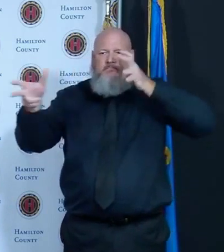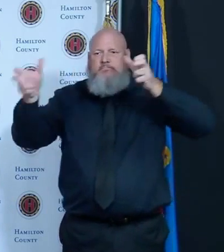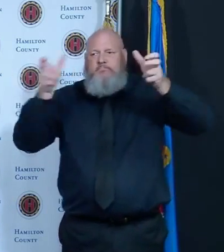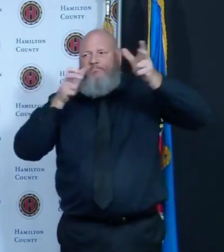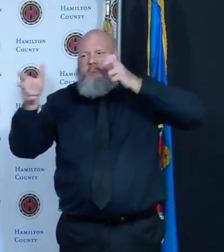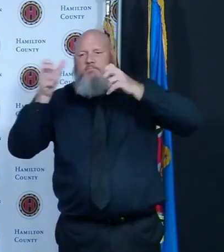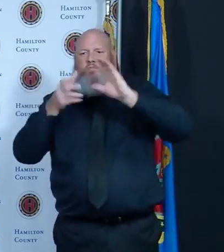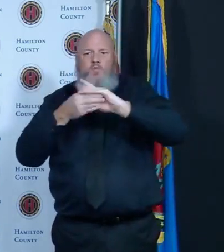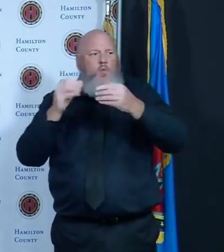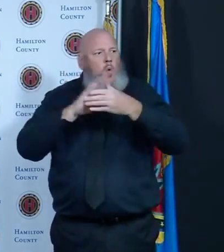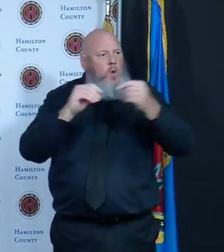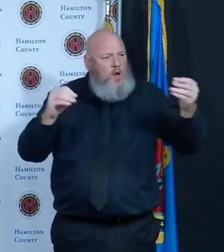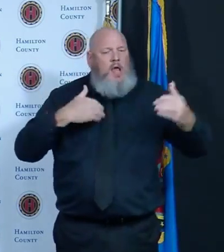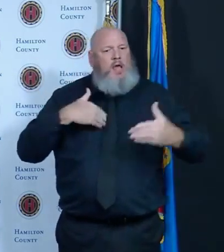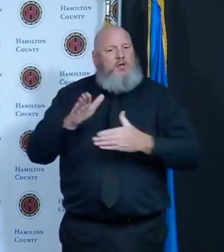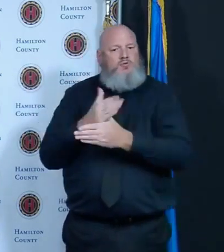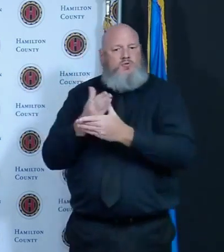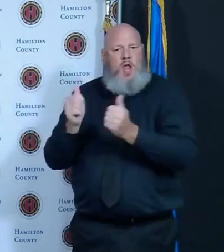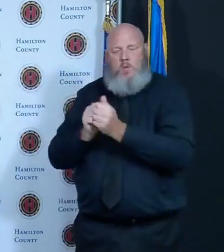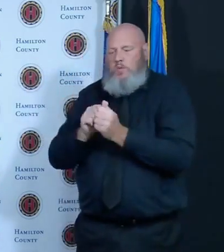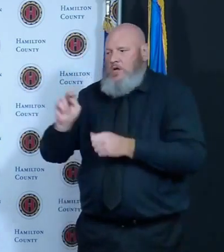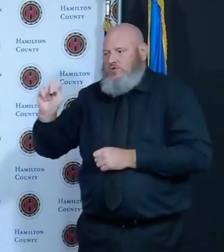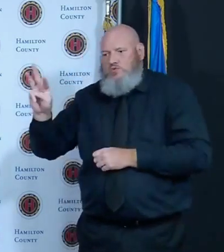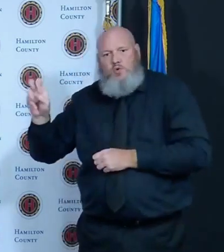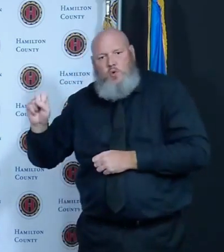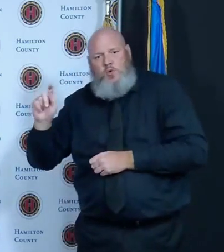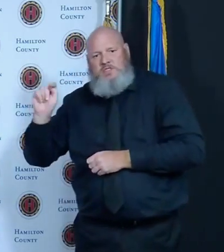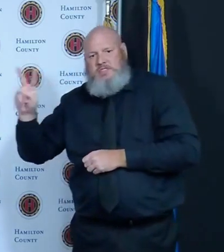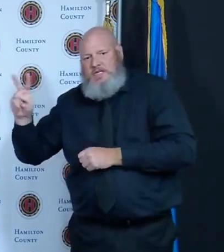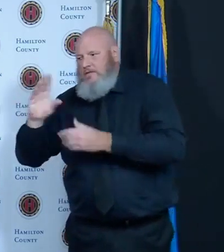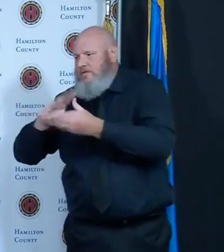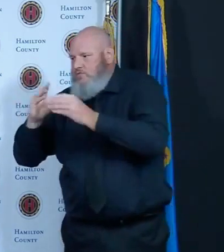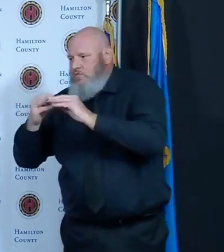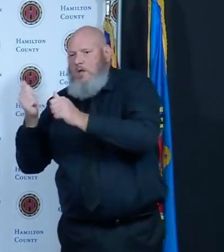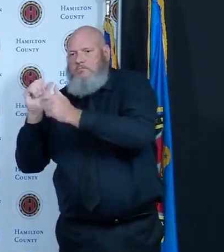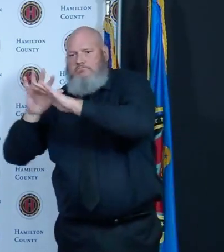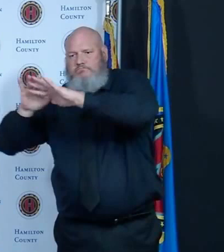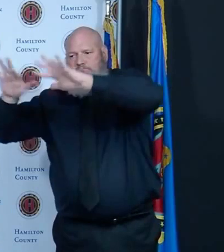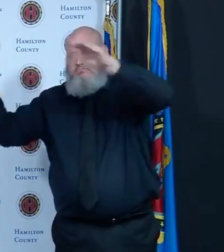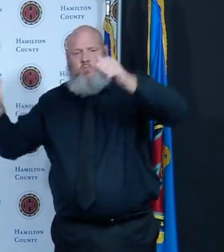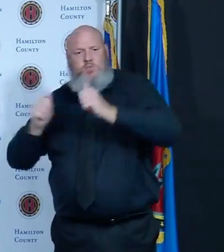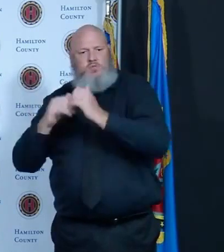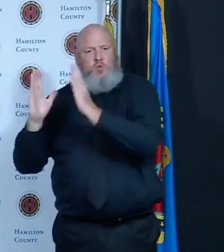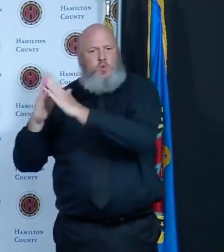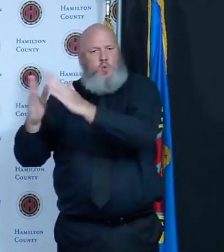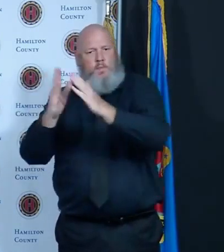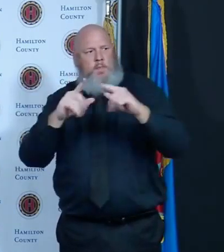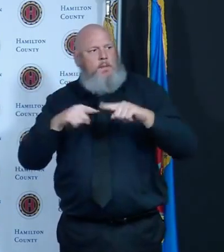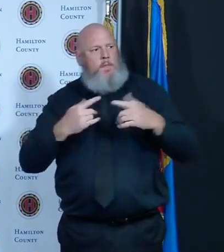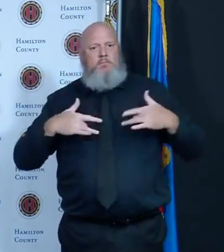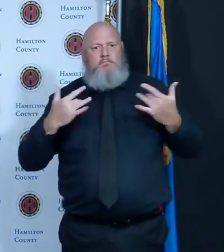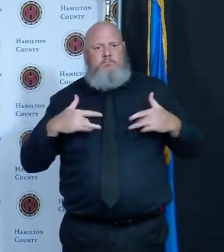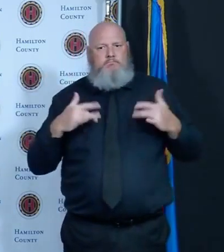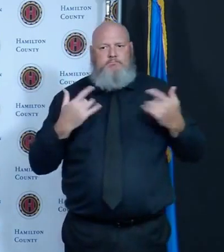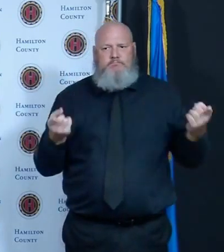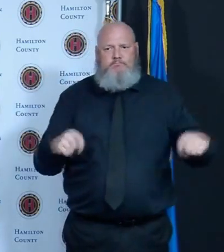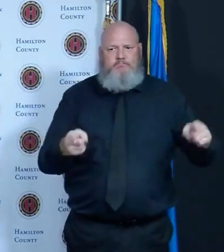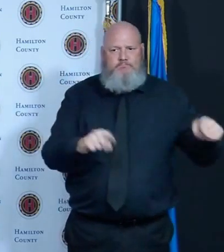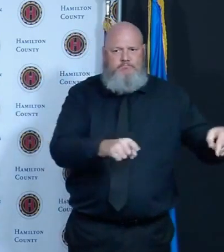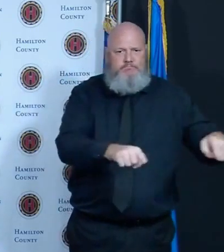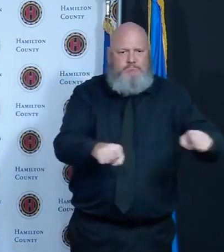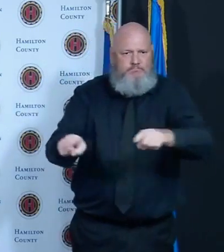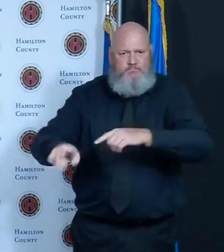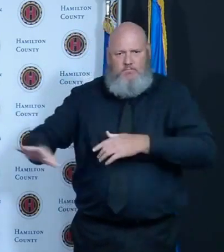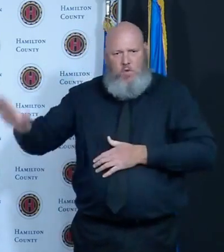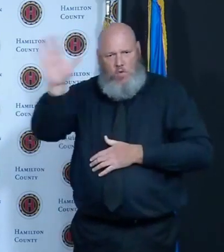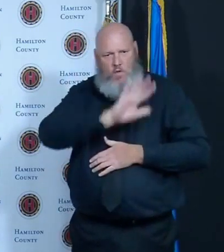Queen City and around the country, the United States. We have lots of great clients and have had a fantastic run. We're coming off